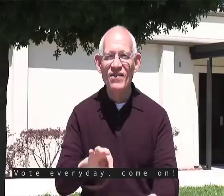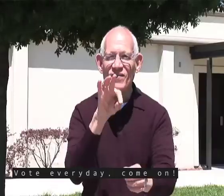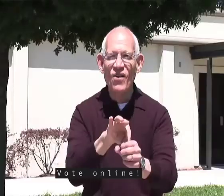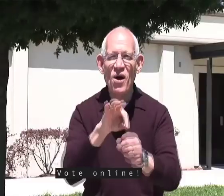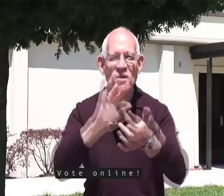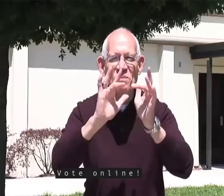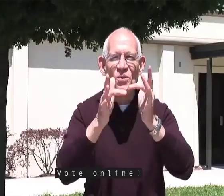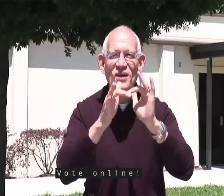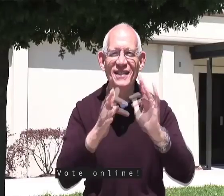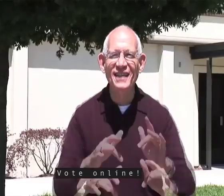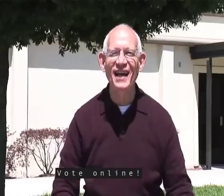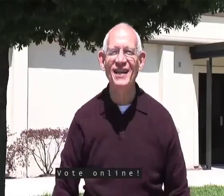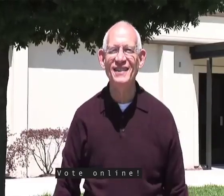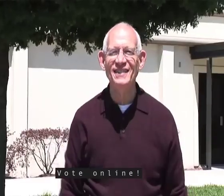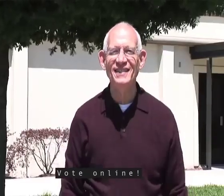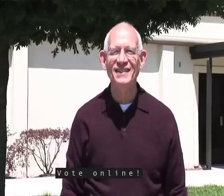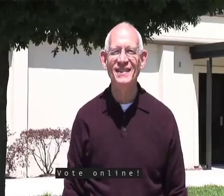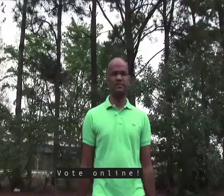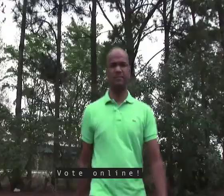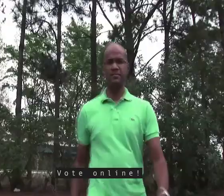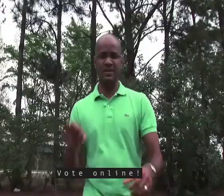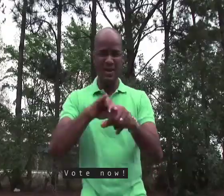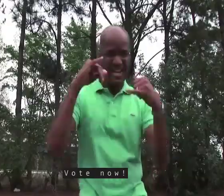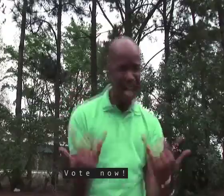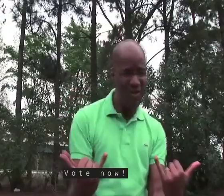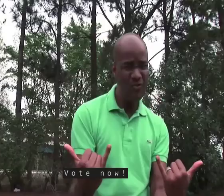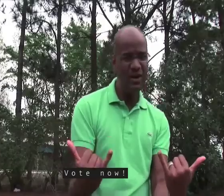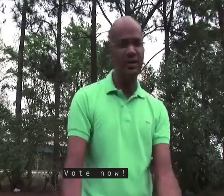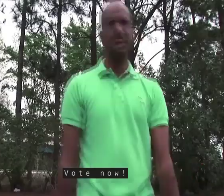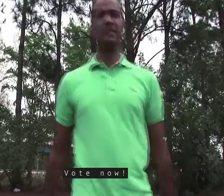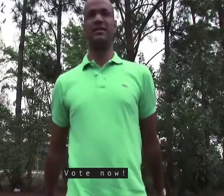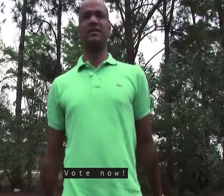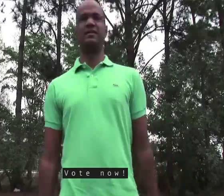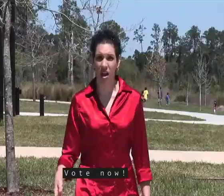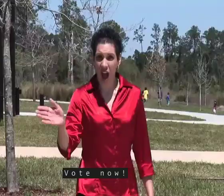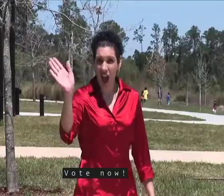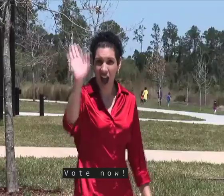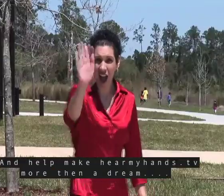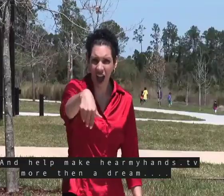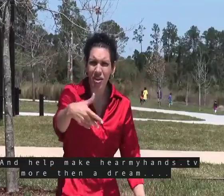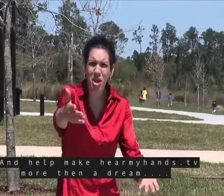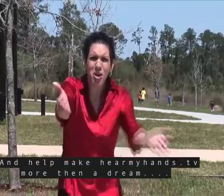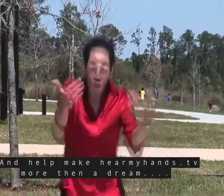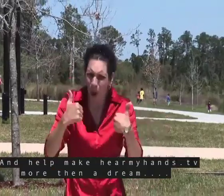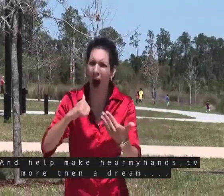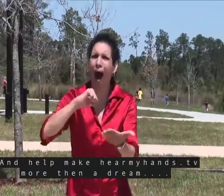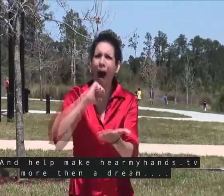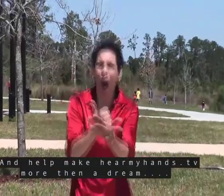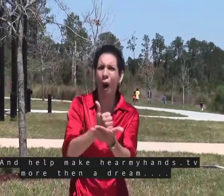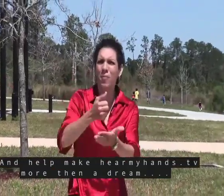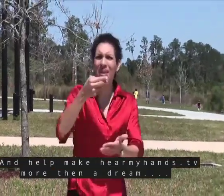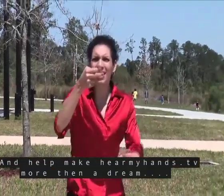Vote online! Vote now! And help make